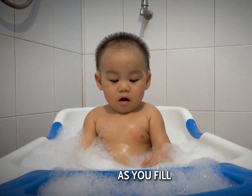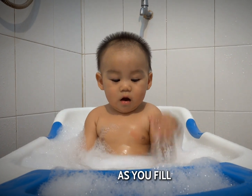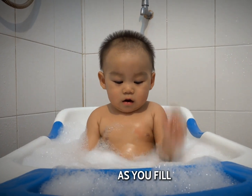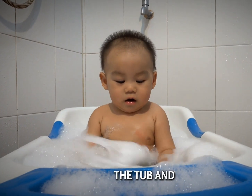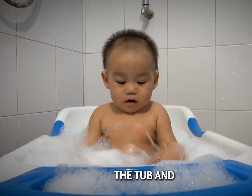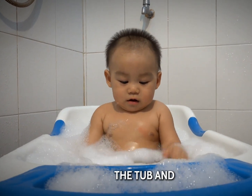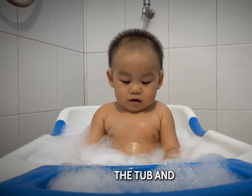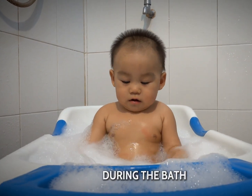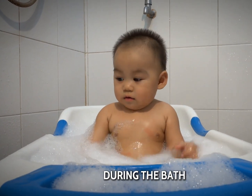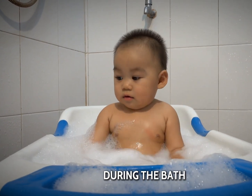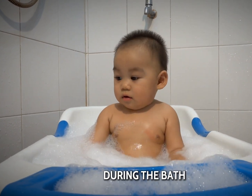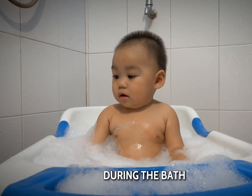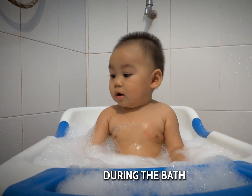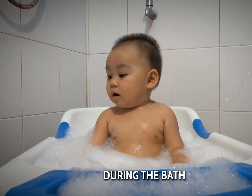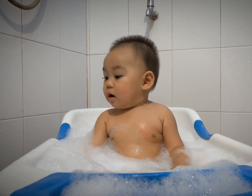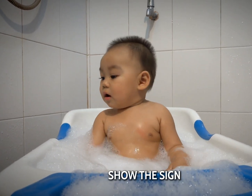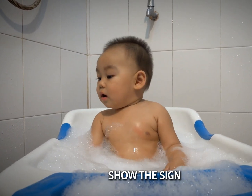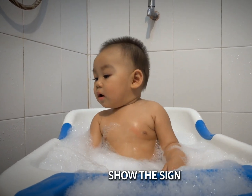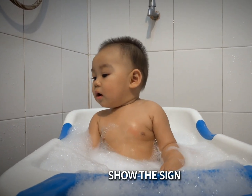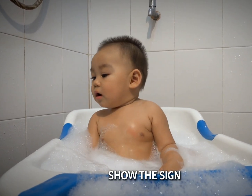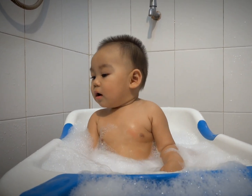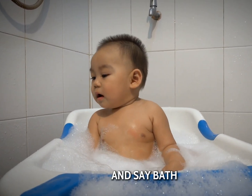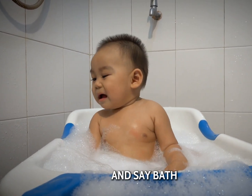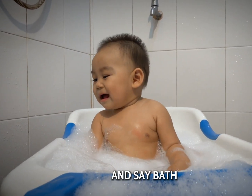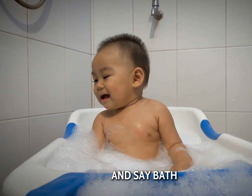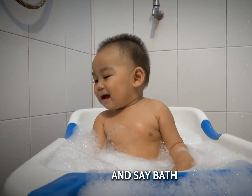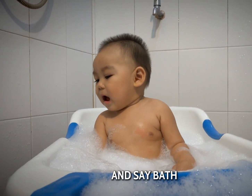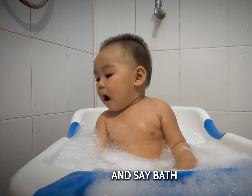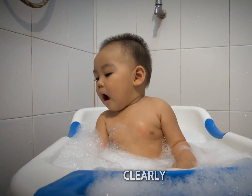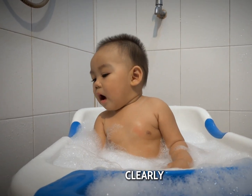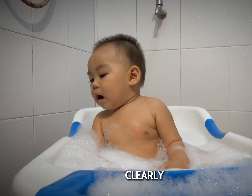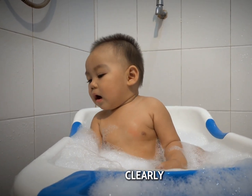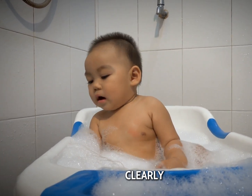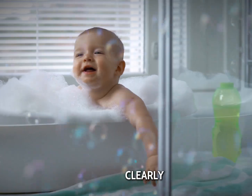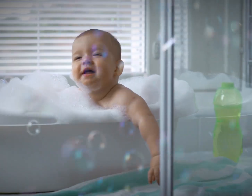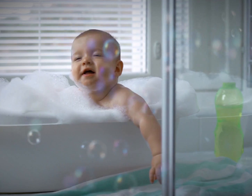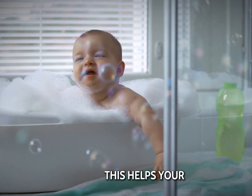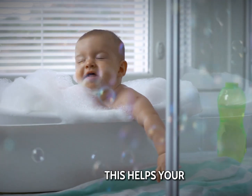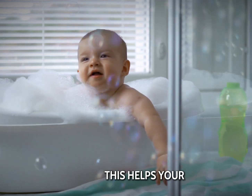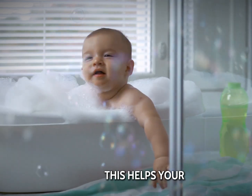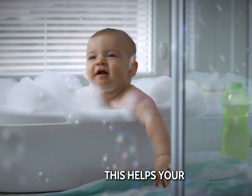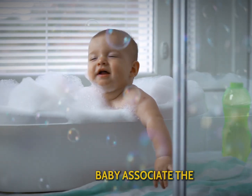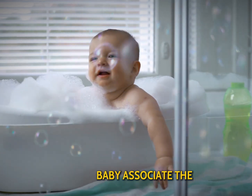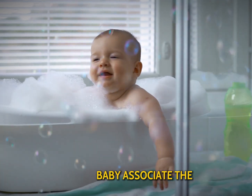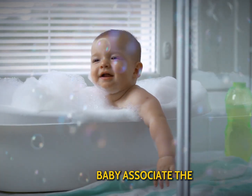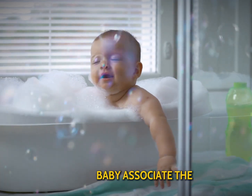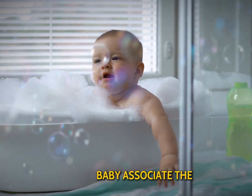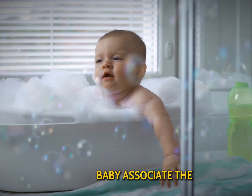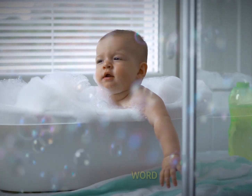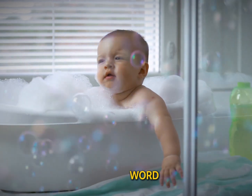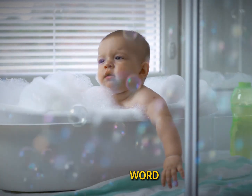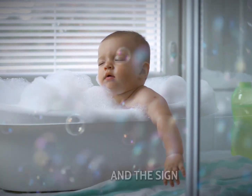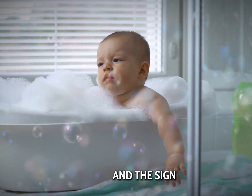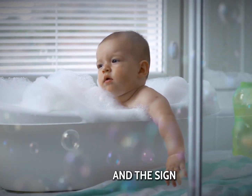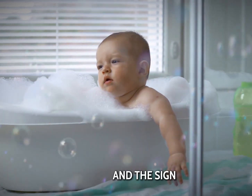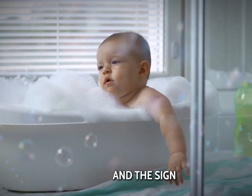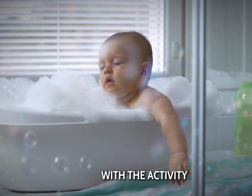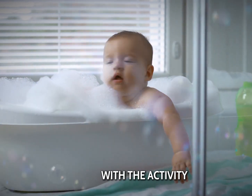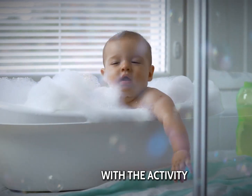fill the tub and during the bath, show the sign and say bath clearly. This helps your baby associate the word and the sign with the